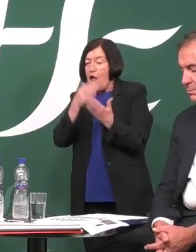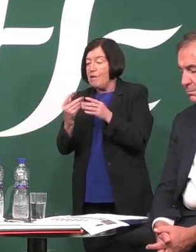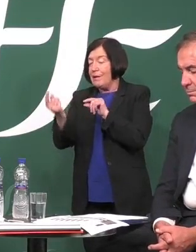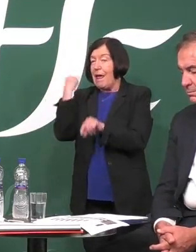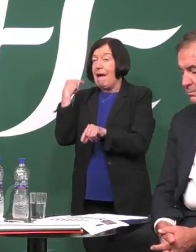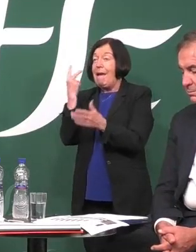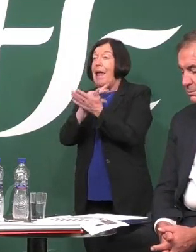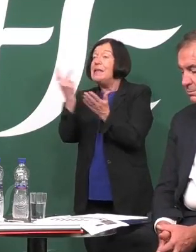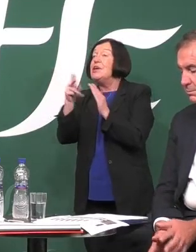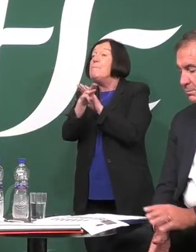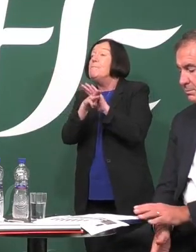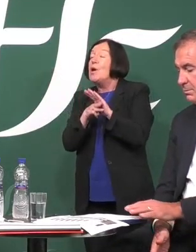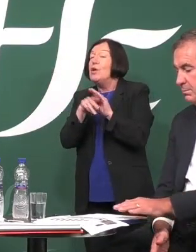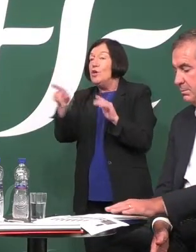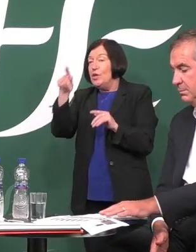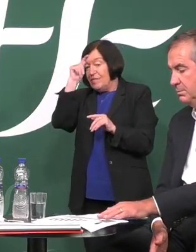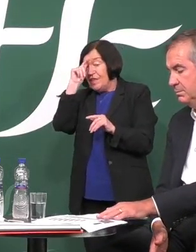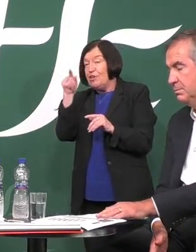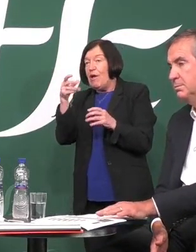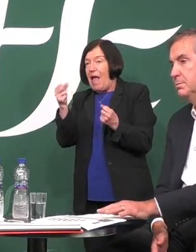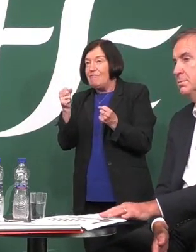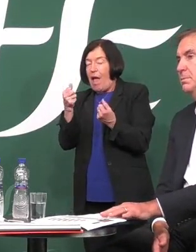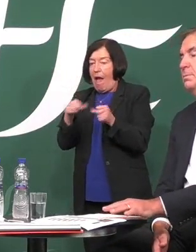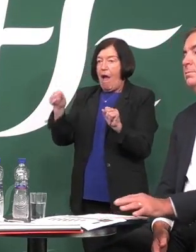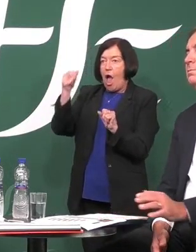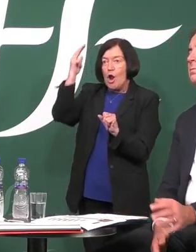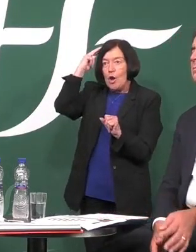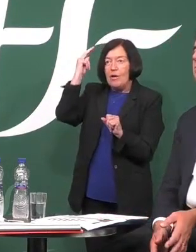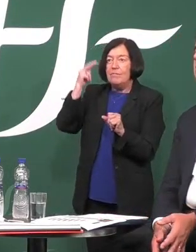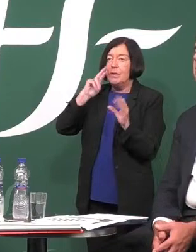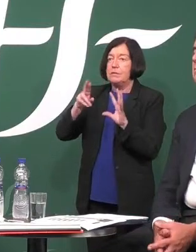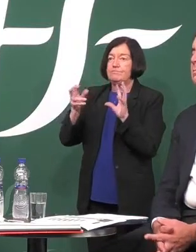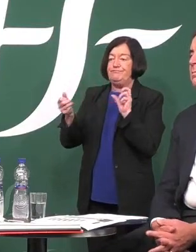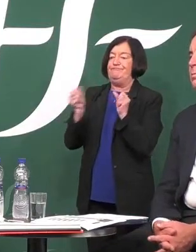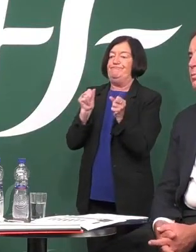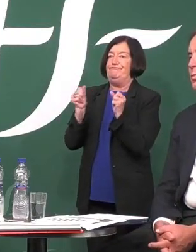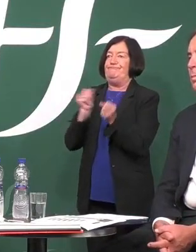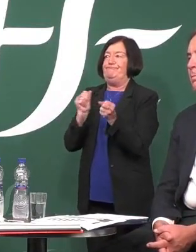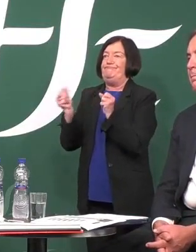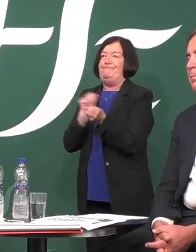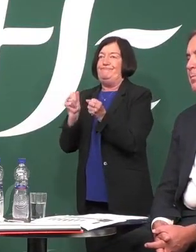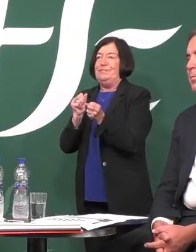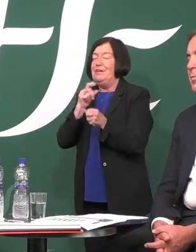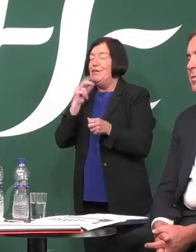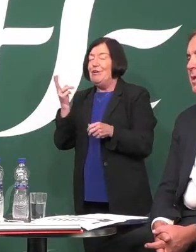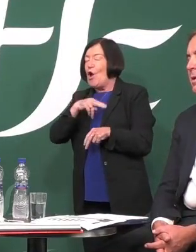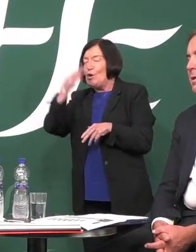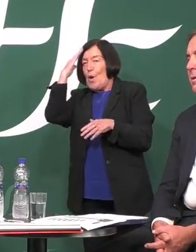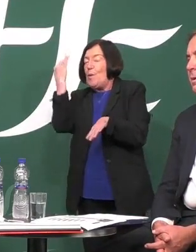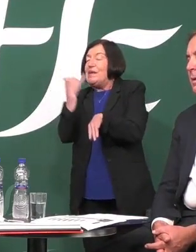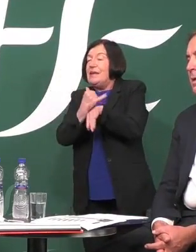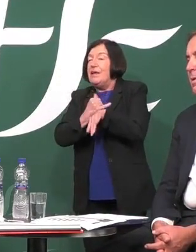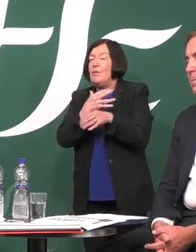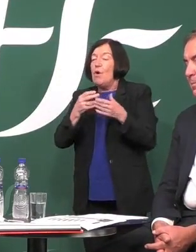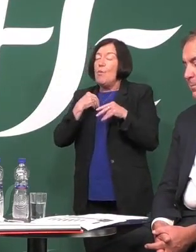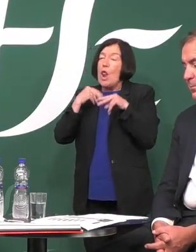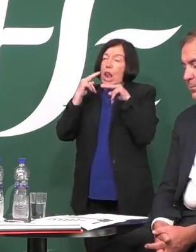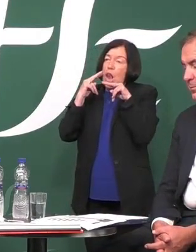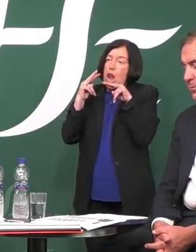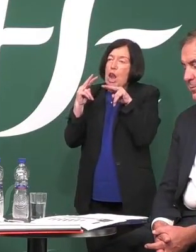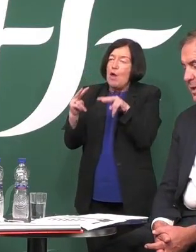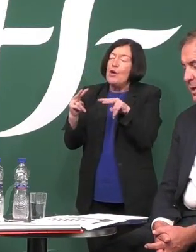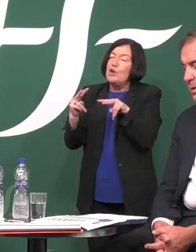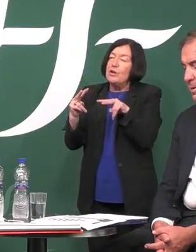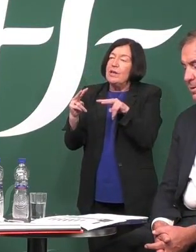a half is you think you've got it all figured out and it can change again. So the uncertainty is still there. But I think what we're looking at